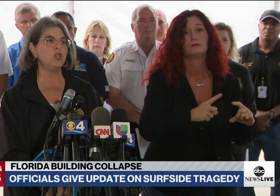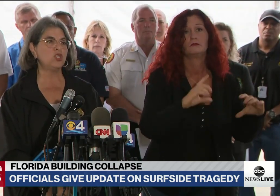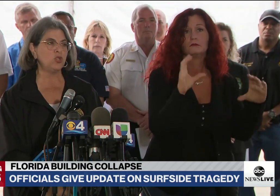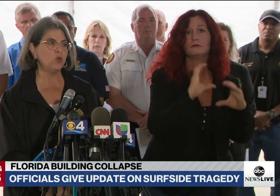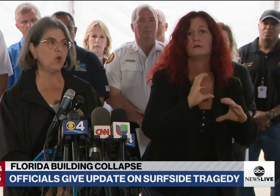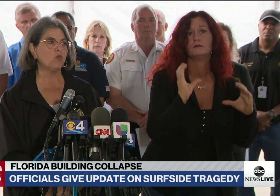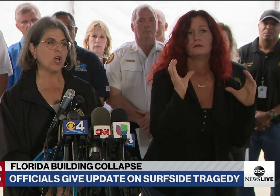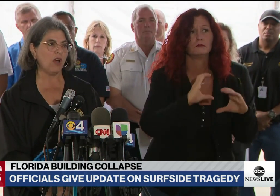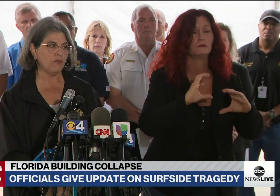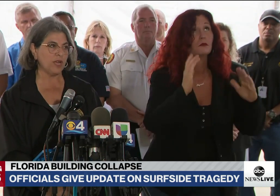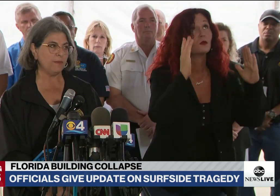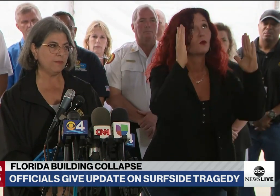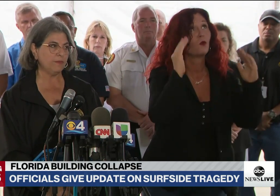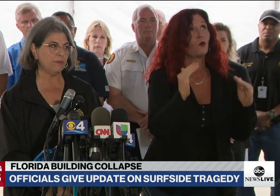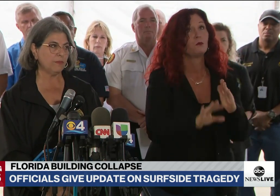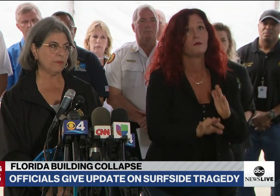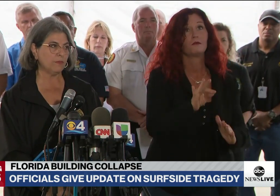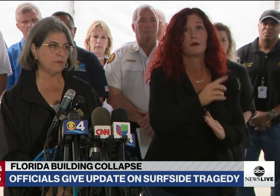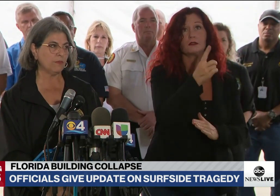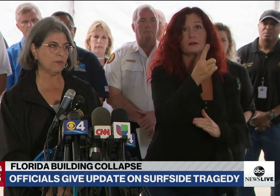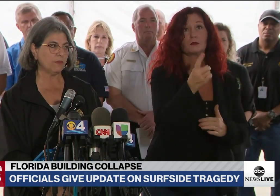Rescue to recovery.